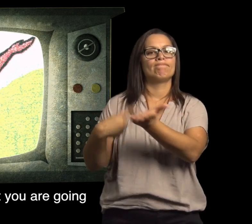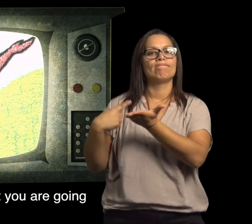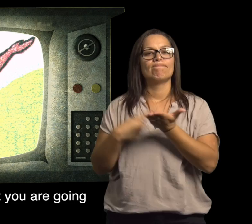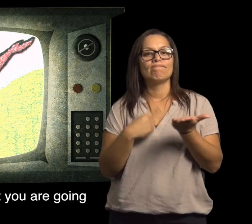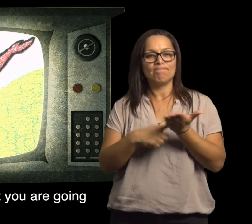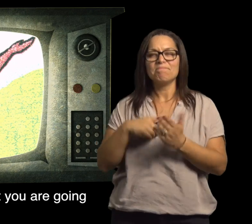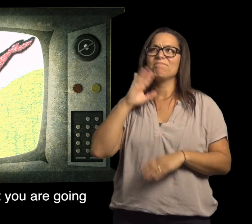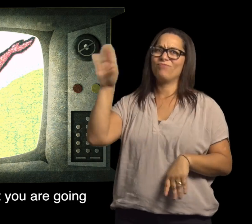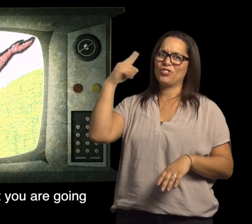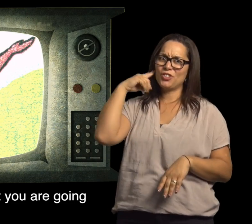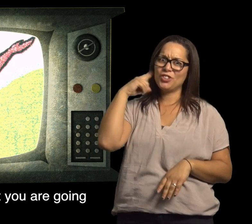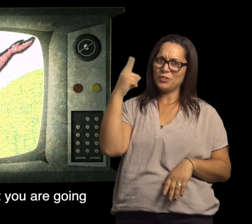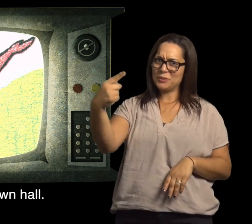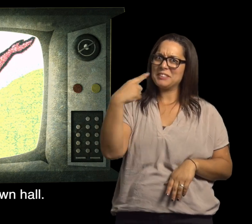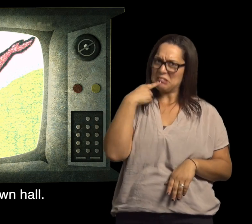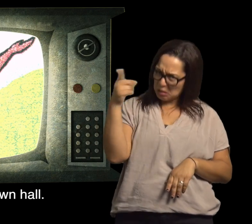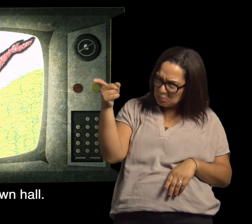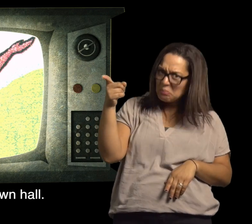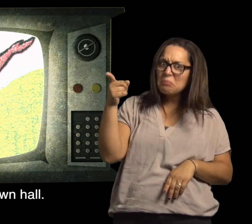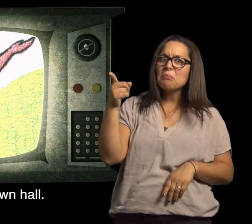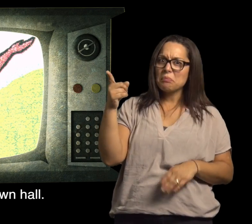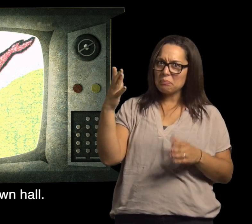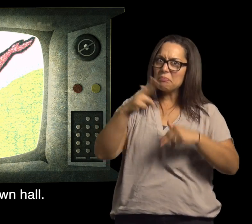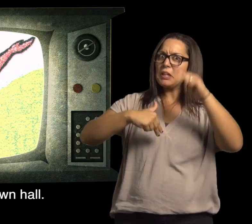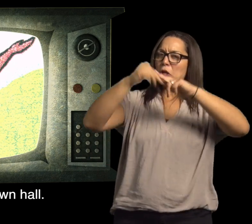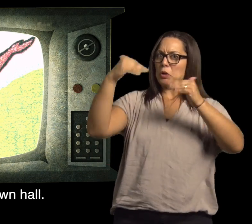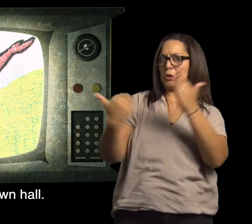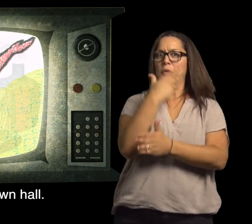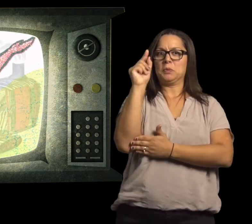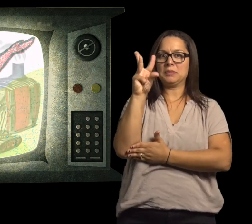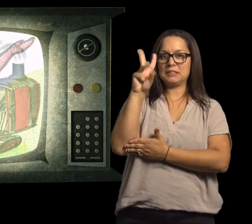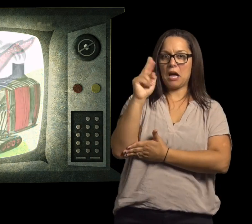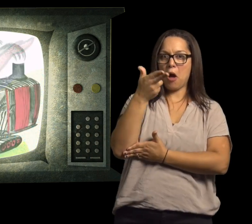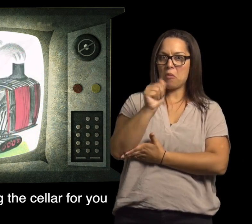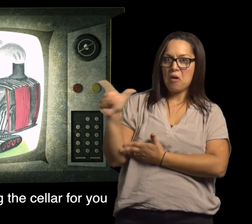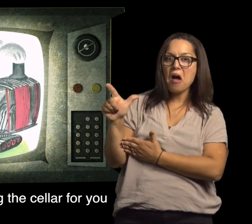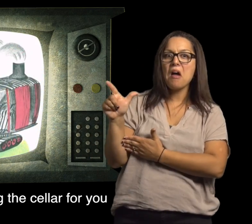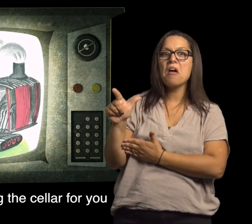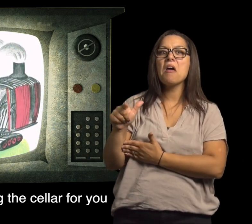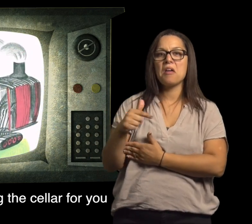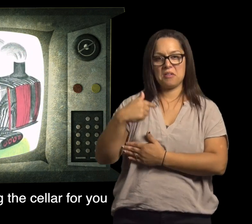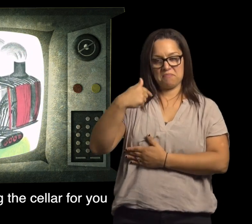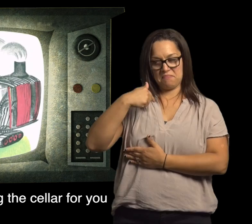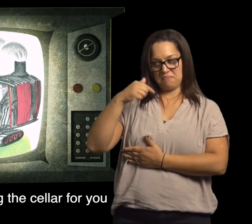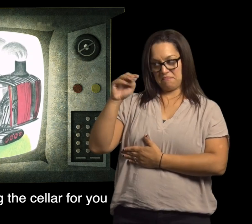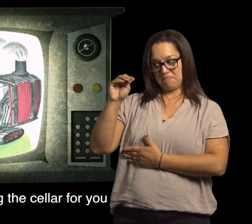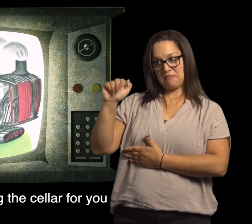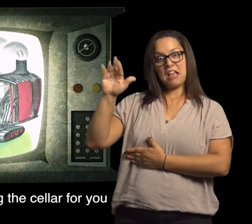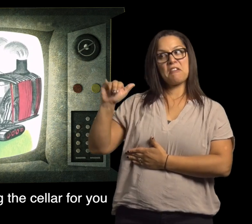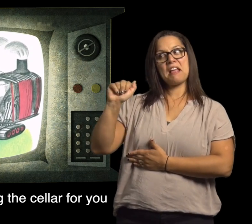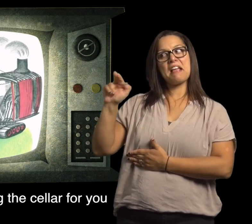he said, "that you are going to build a new town hall. Mary Ann and I will dig the cellar for you